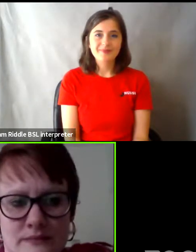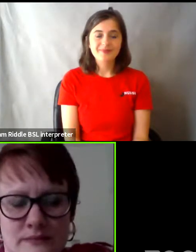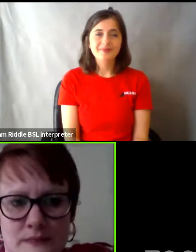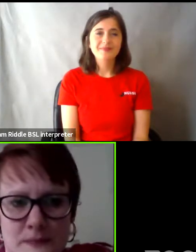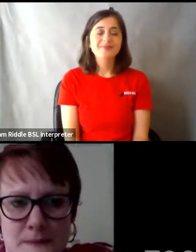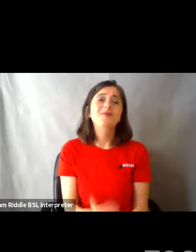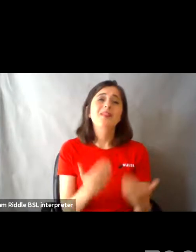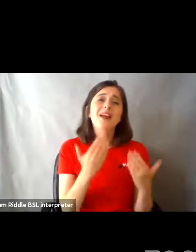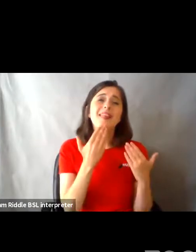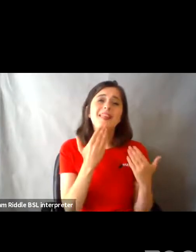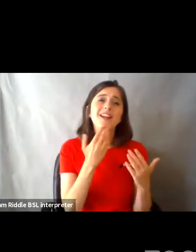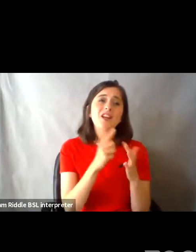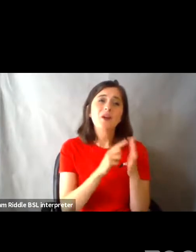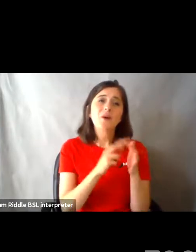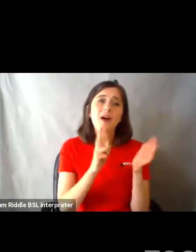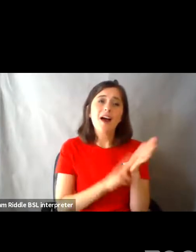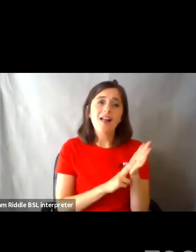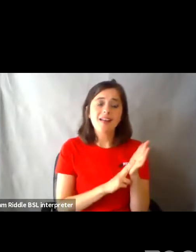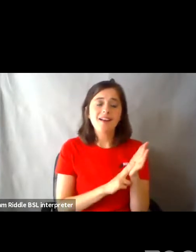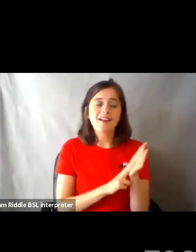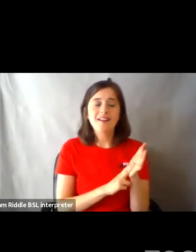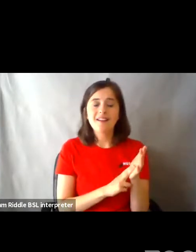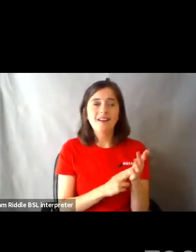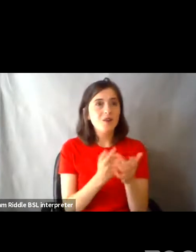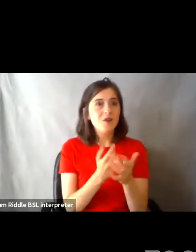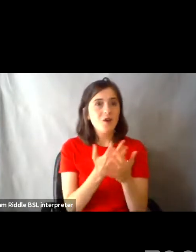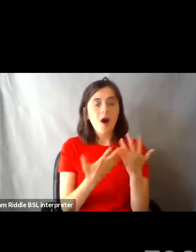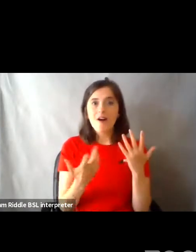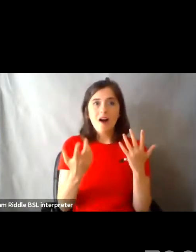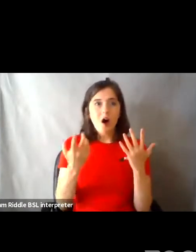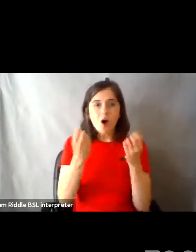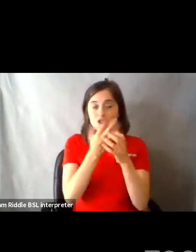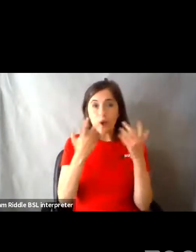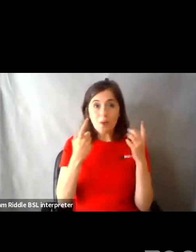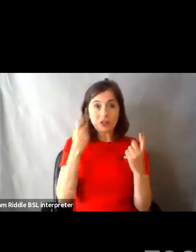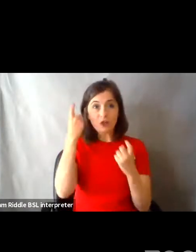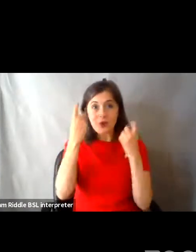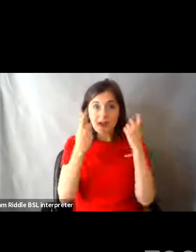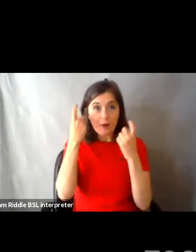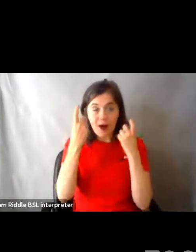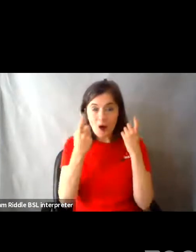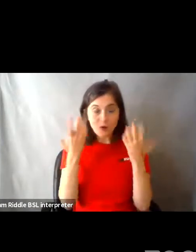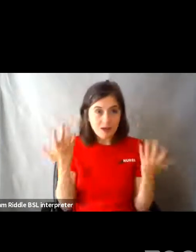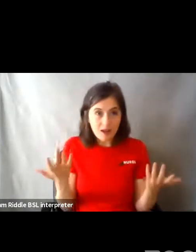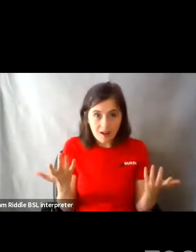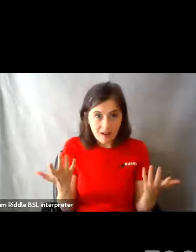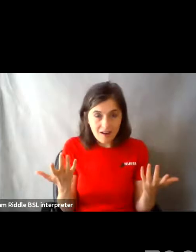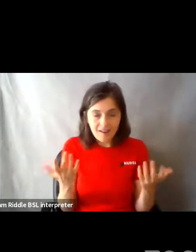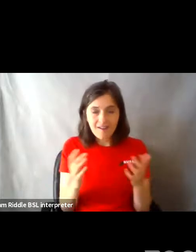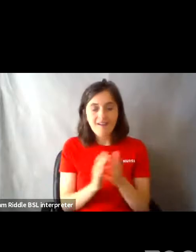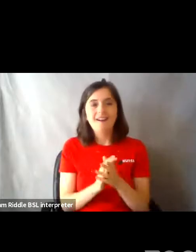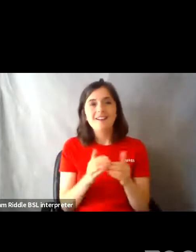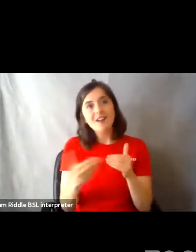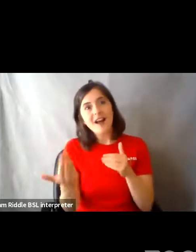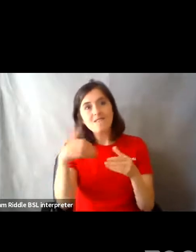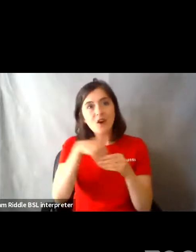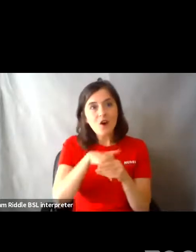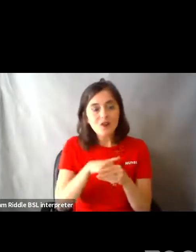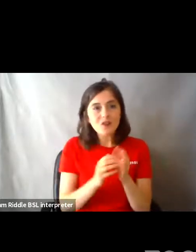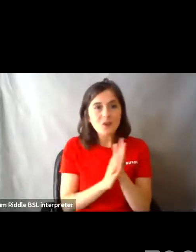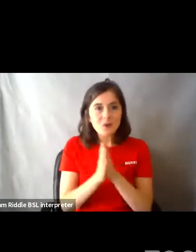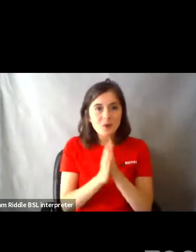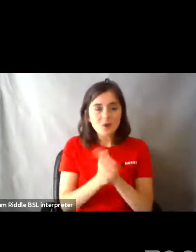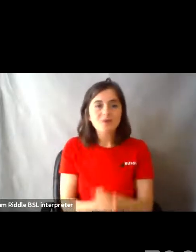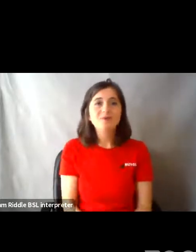Great, thank you, Ellen, and thank you for giving us so much to think about and hopefully get stuck into. So I'd just like to thank